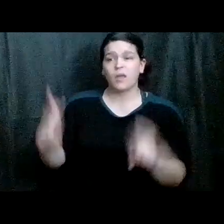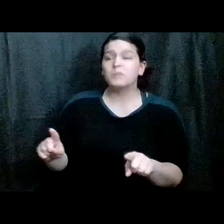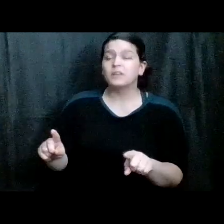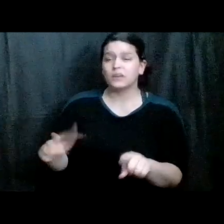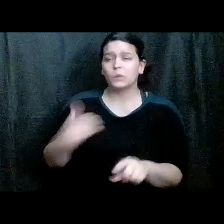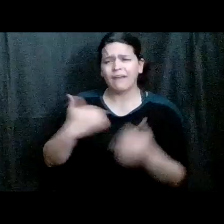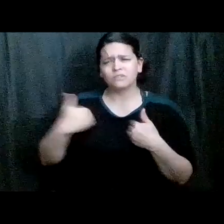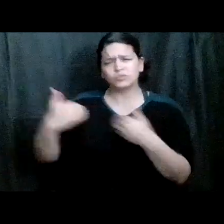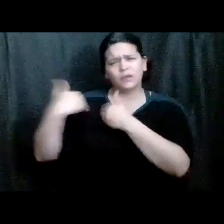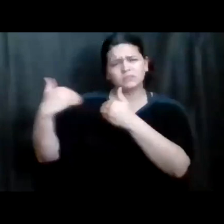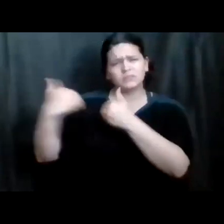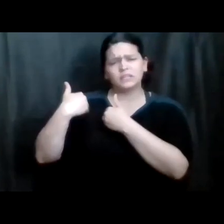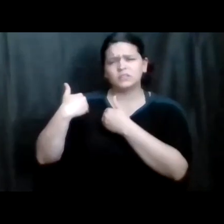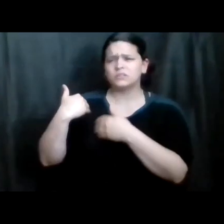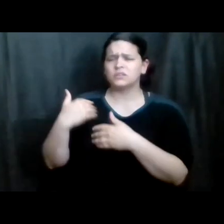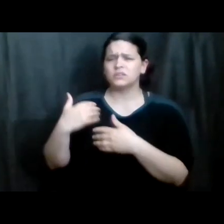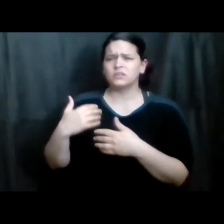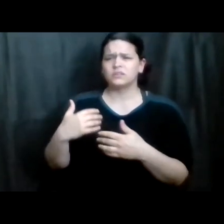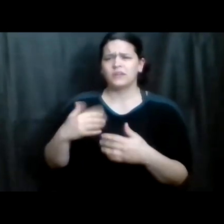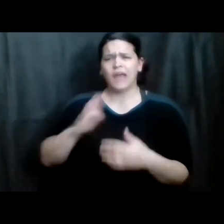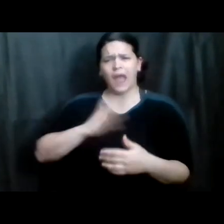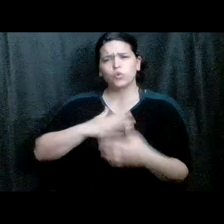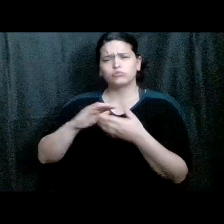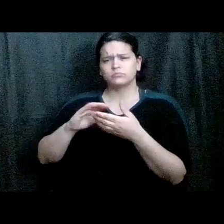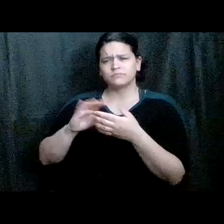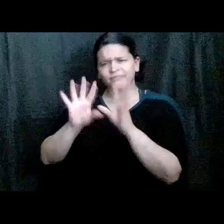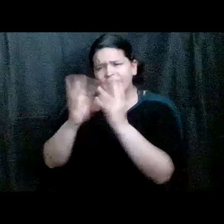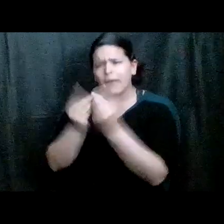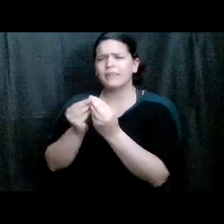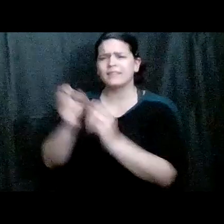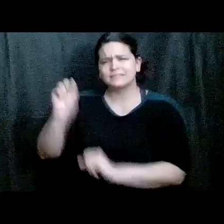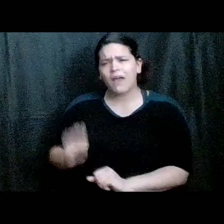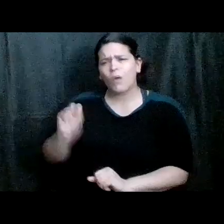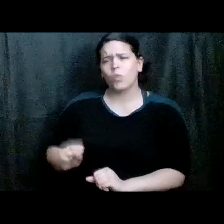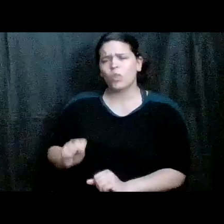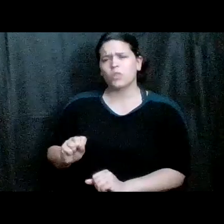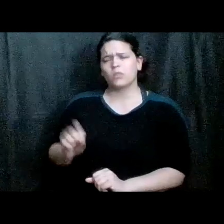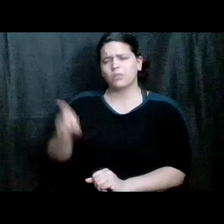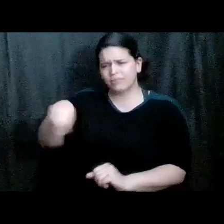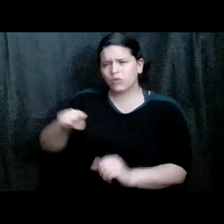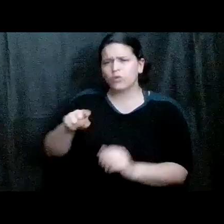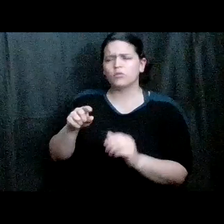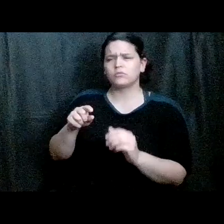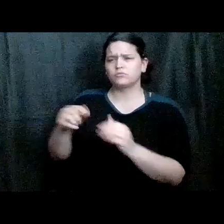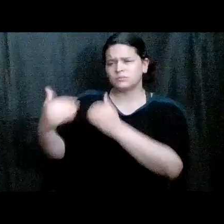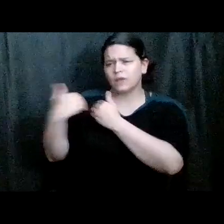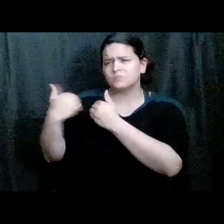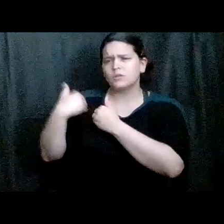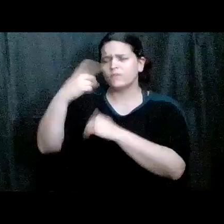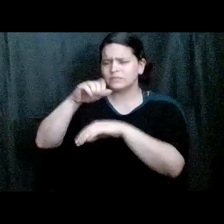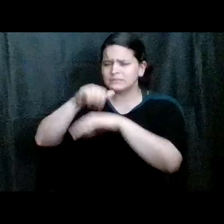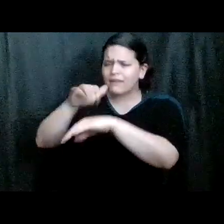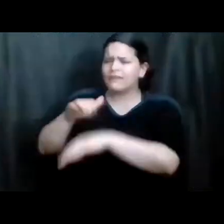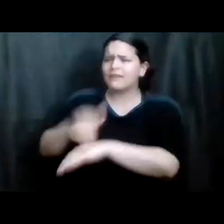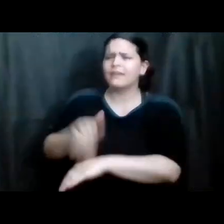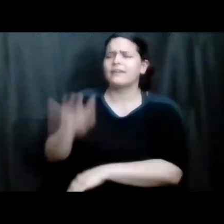South who directly responsible for sending this seed out and sending this strength and medicine and food